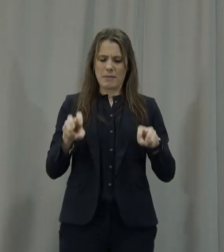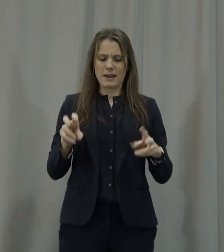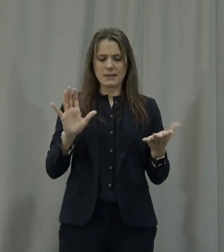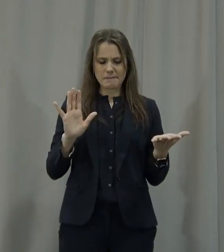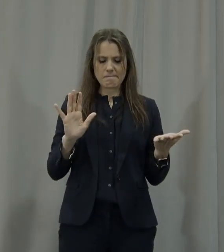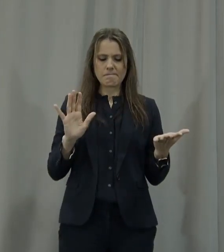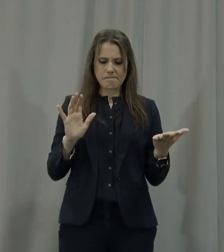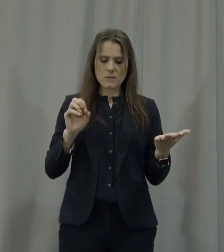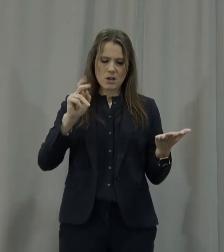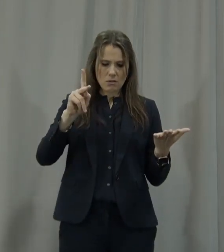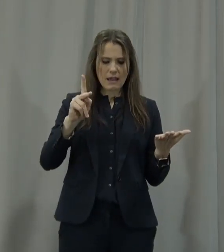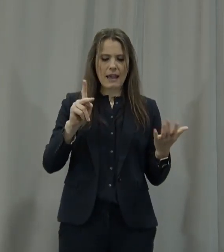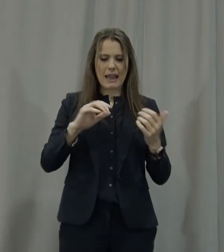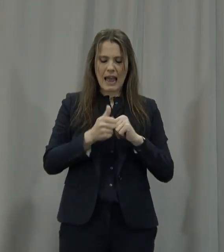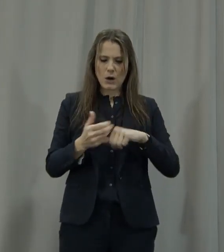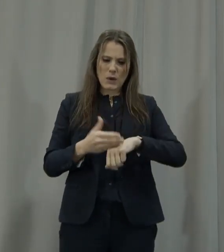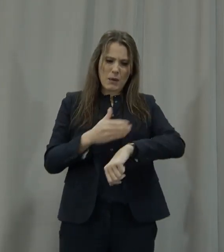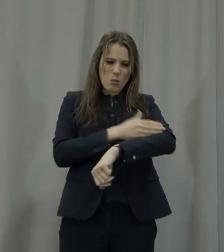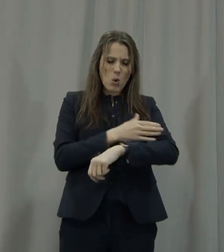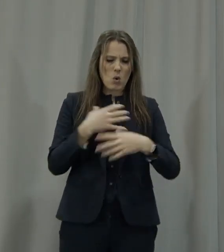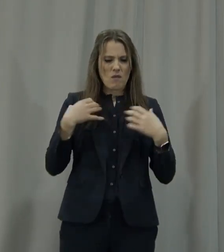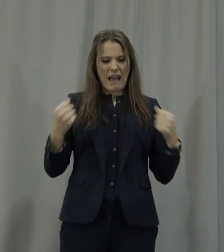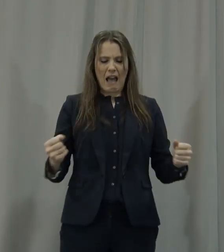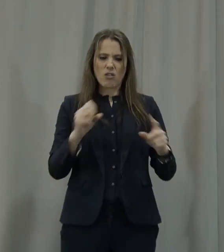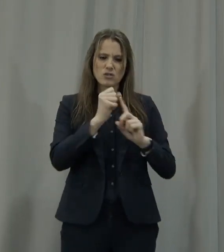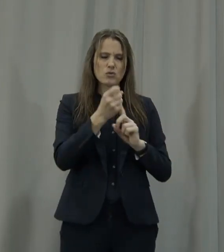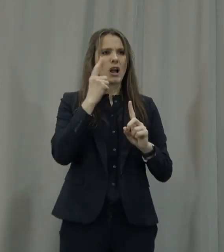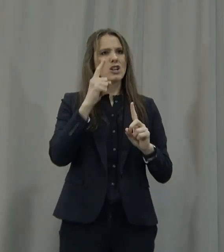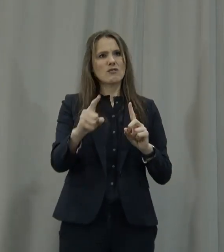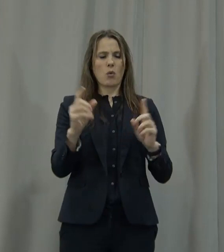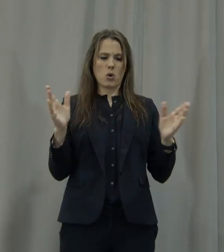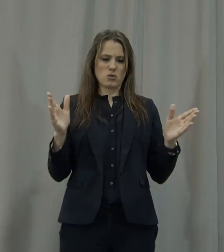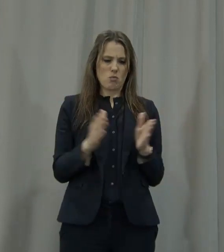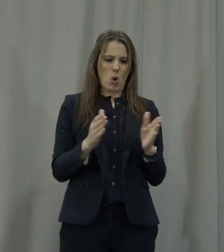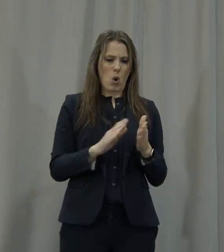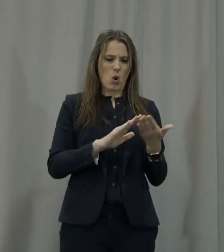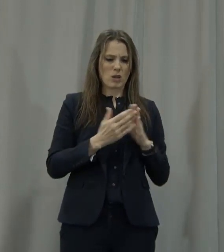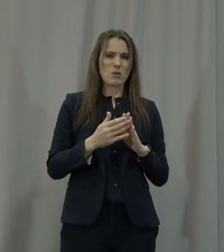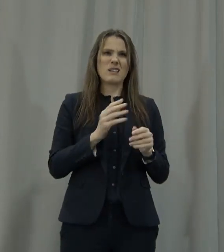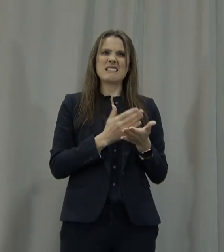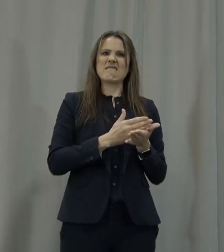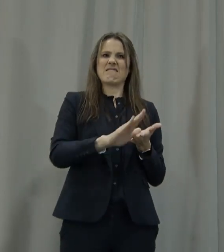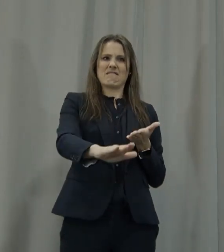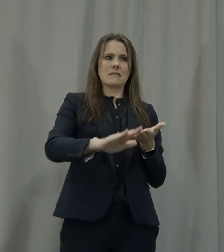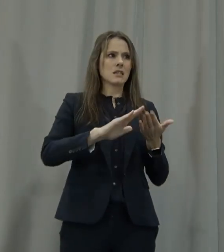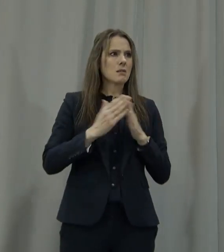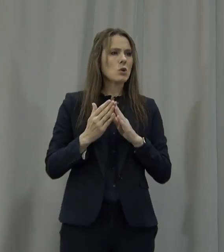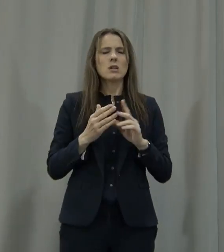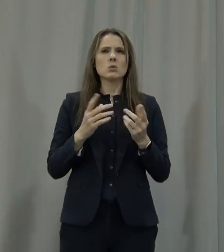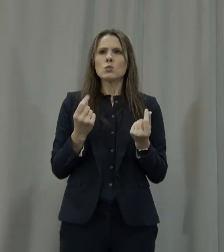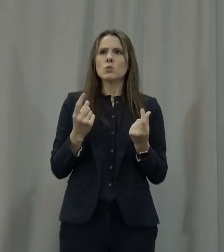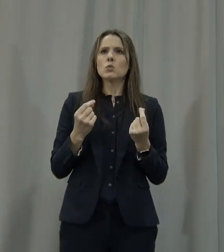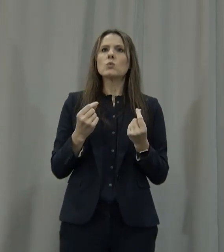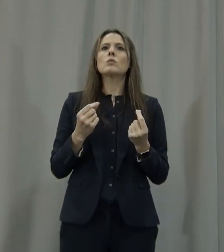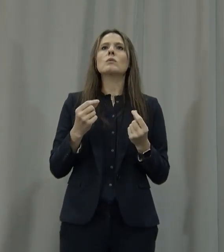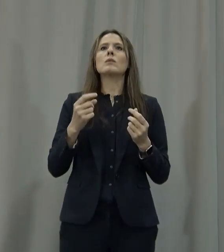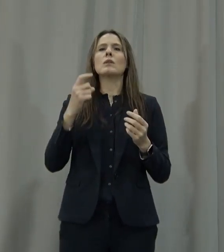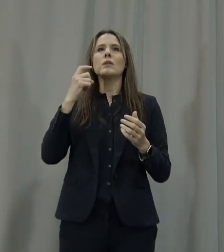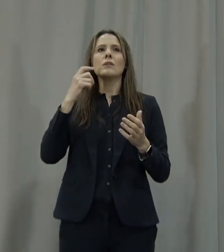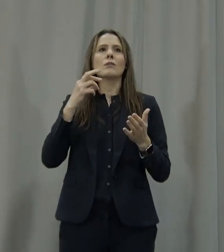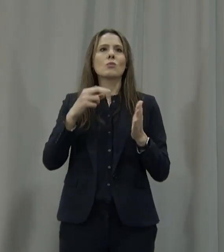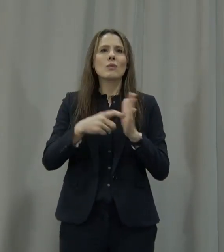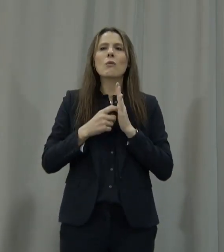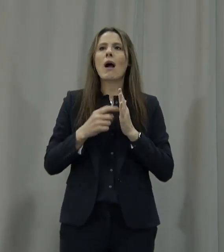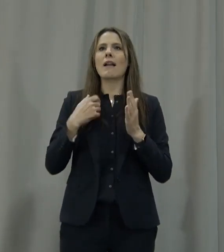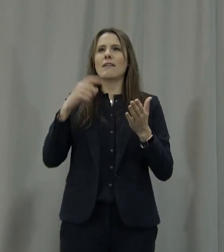and improving health outcomes for marginalized communities required, one, a targeted effort to share research about